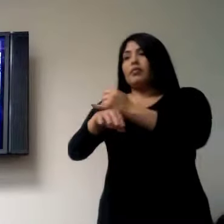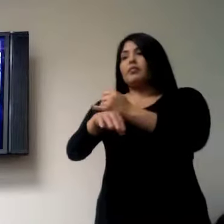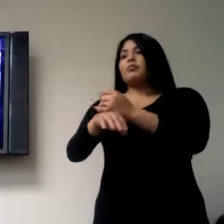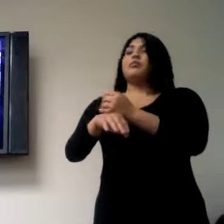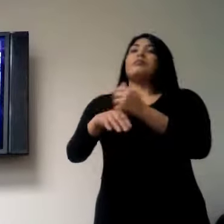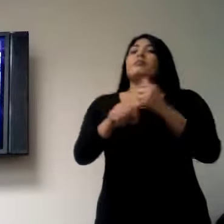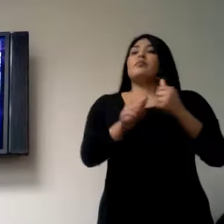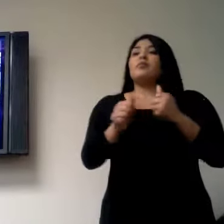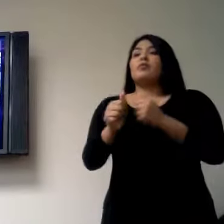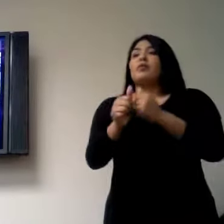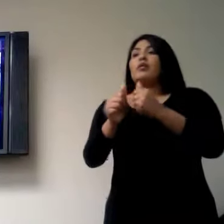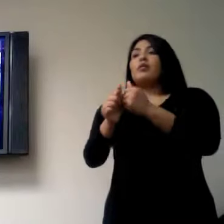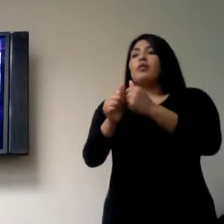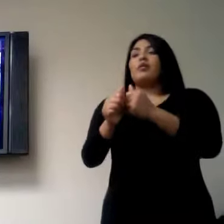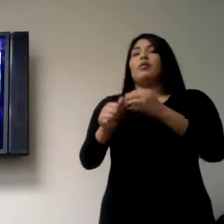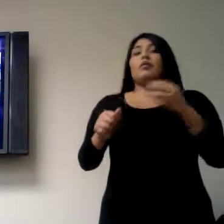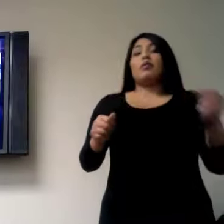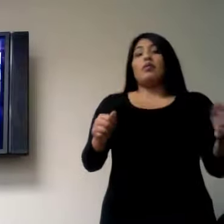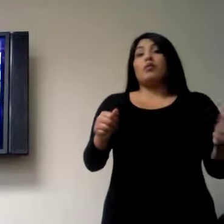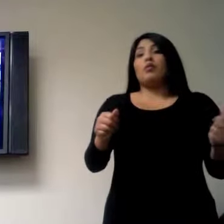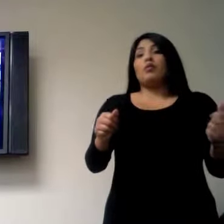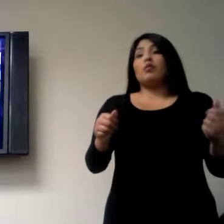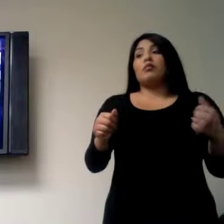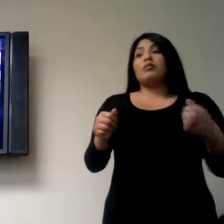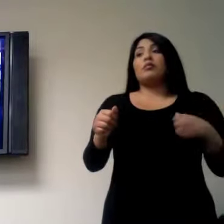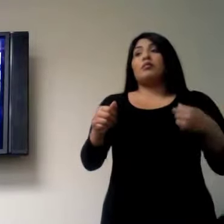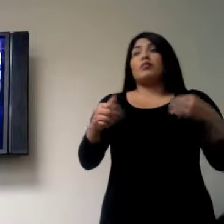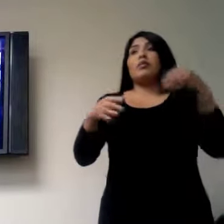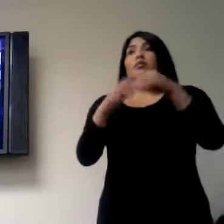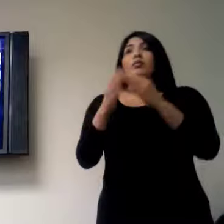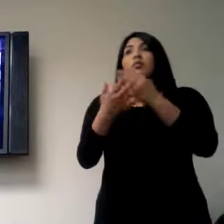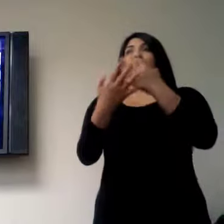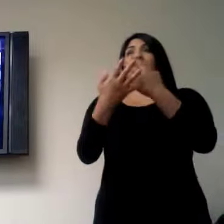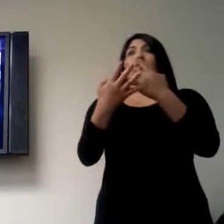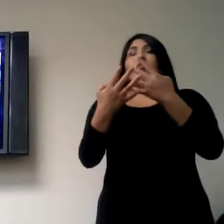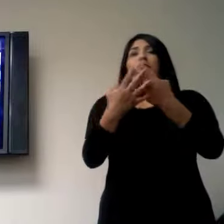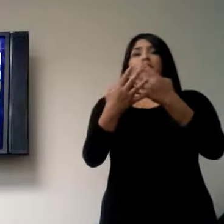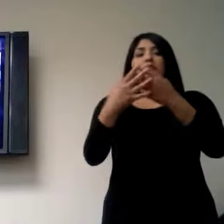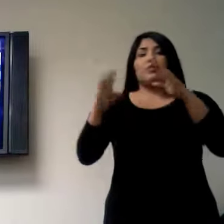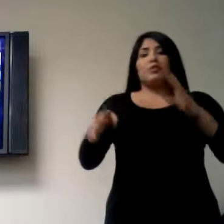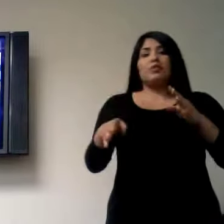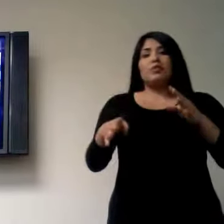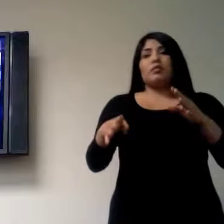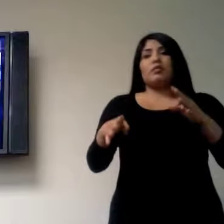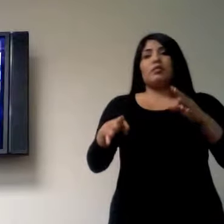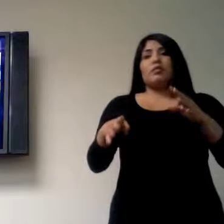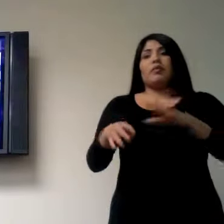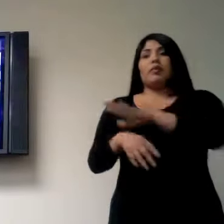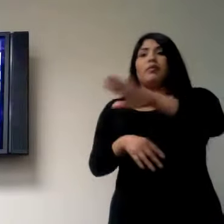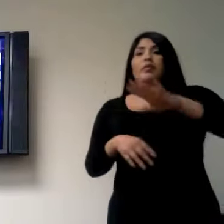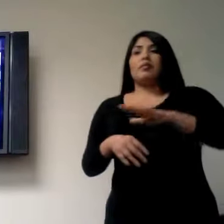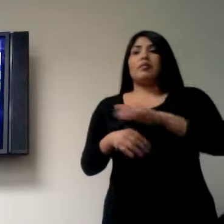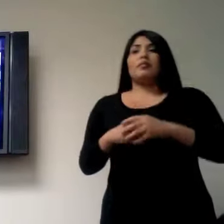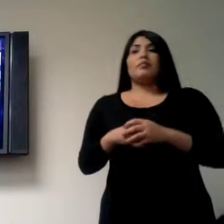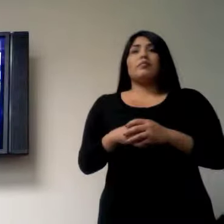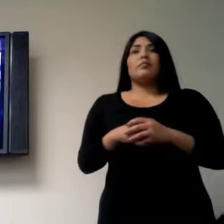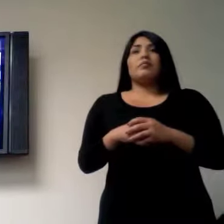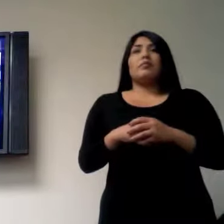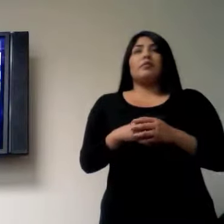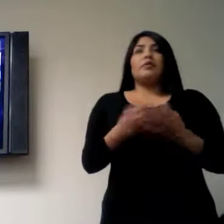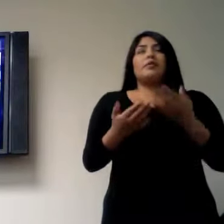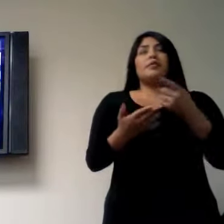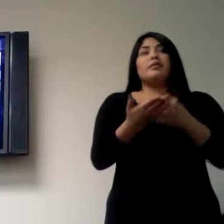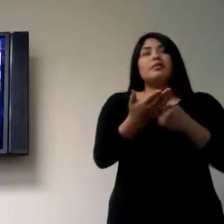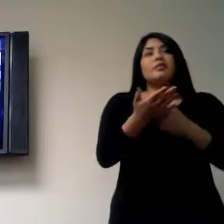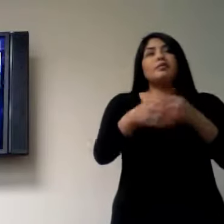bulldog, then into the center of the prison compound and do a brisk business, which sometimes brought in over